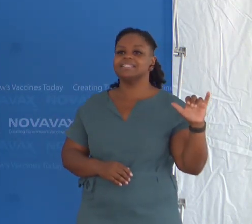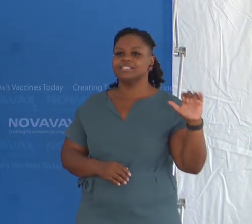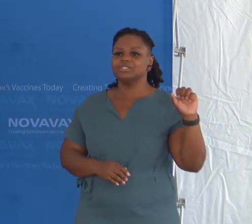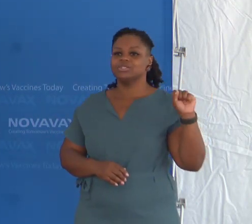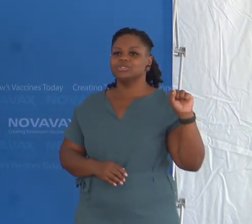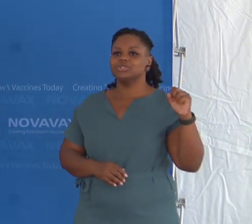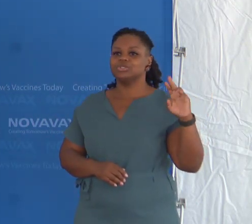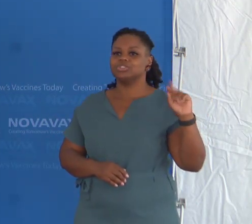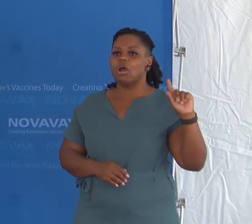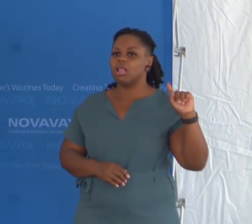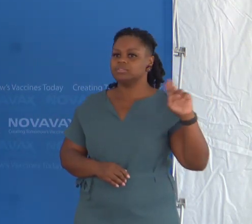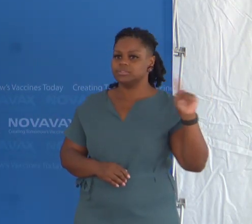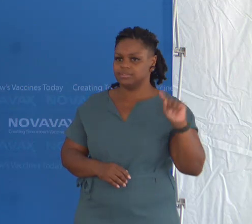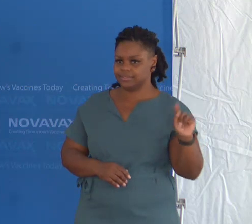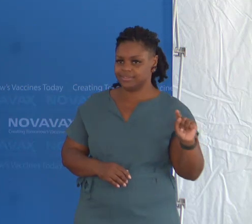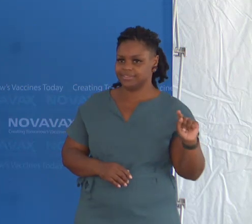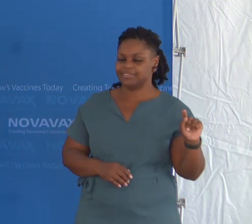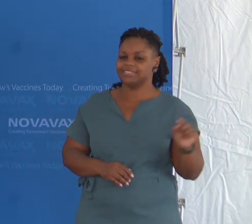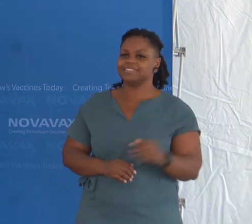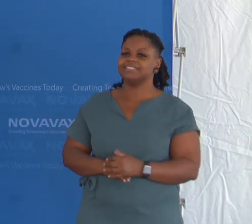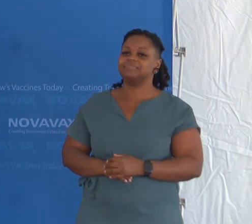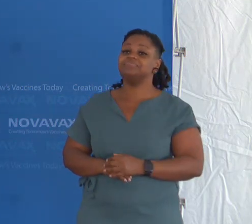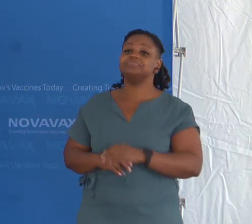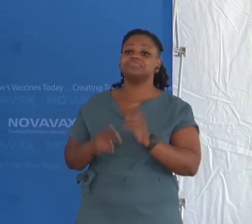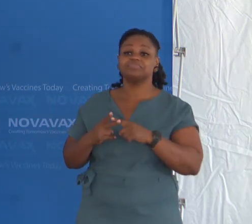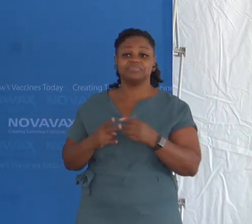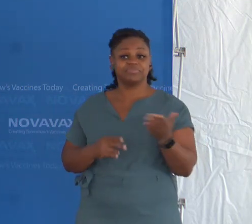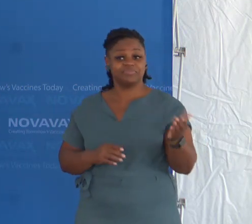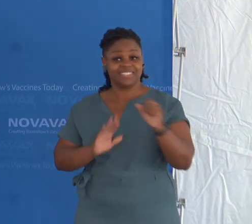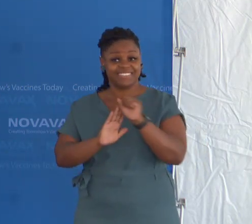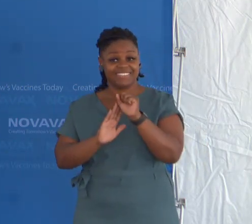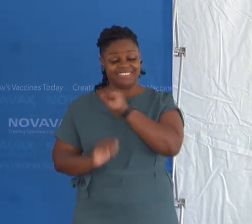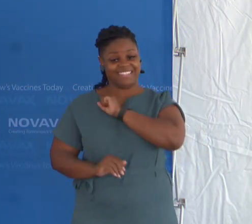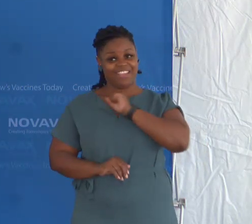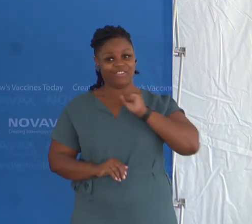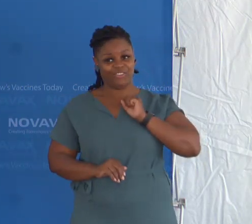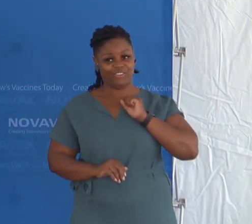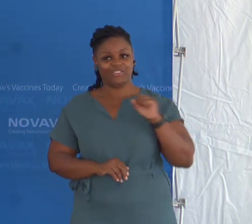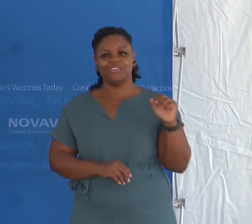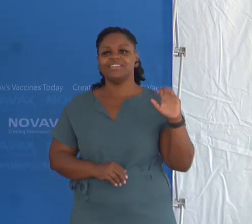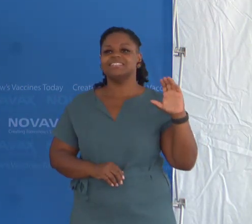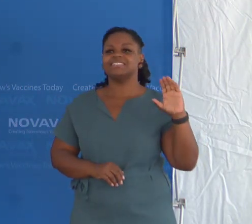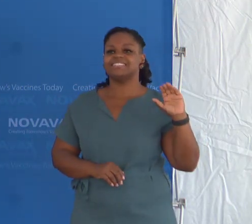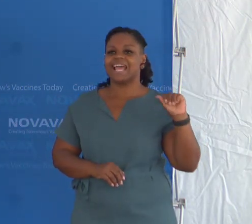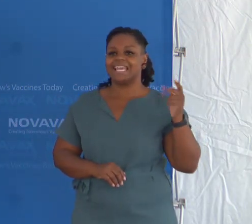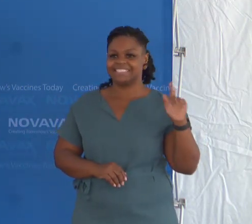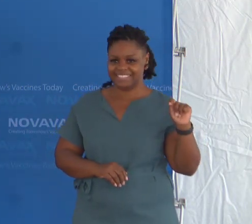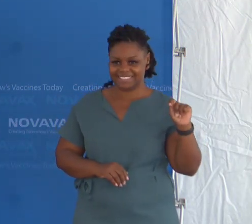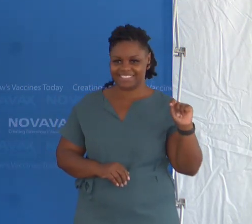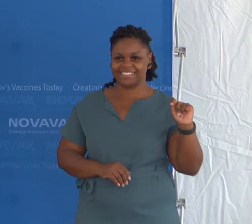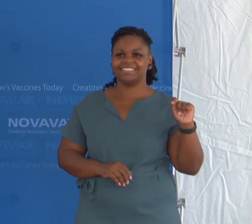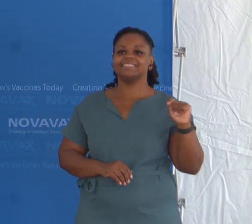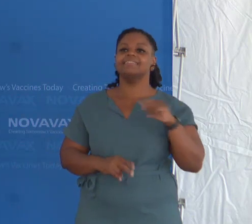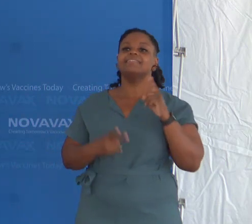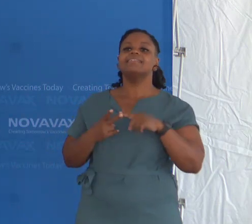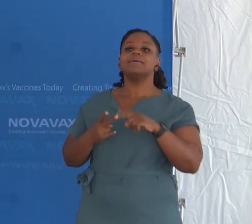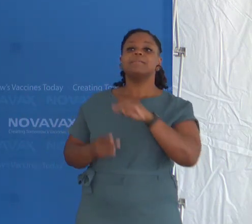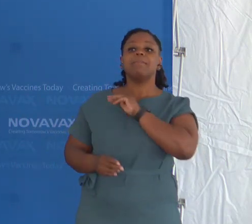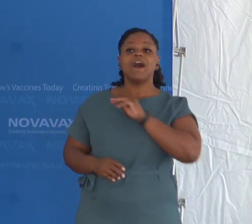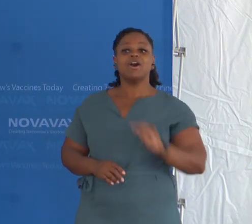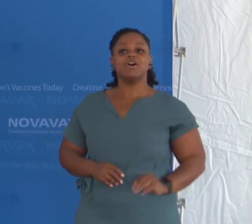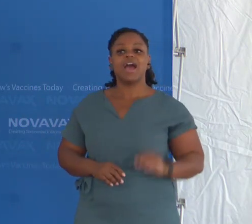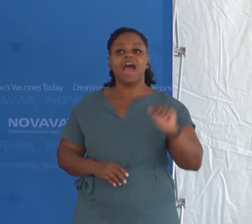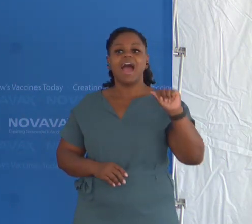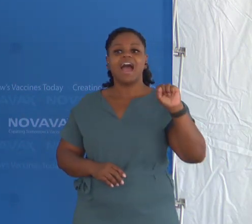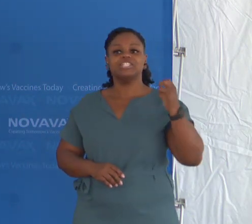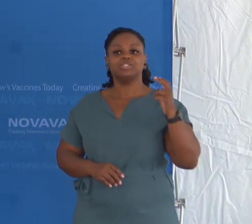you. Senator Kagan, Cheryl Kagan, Mayor Ashman. There you